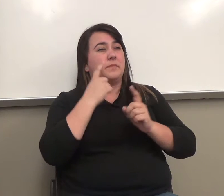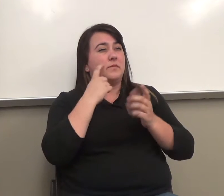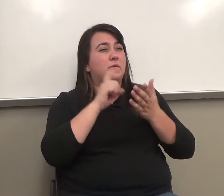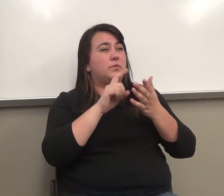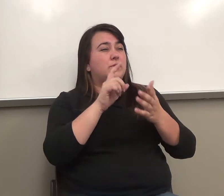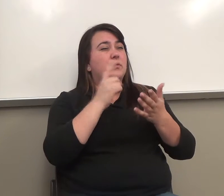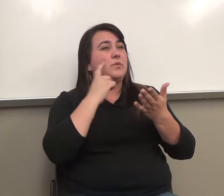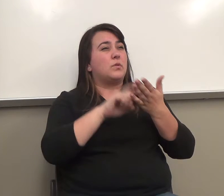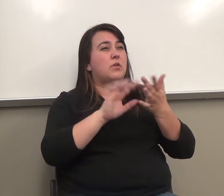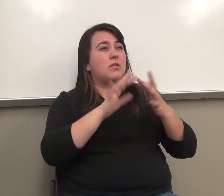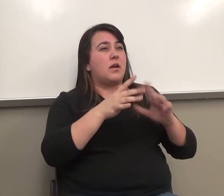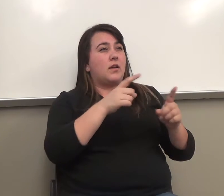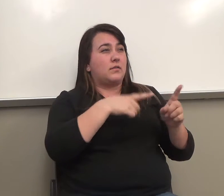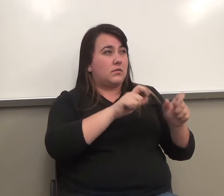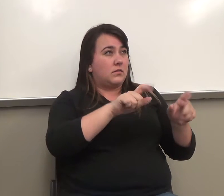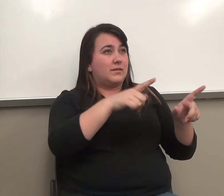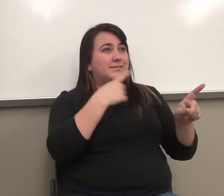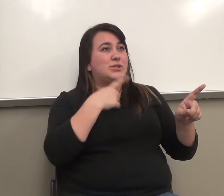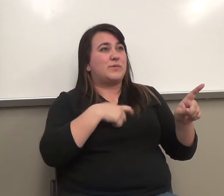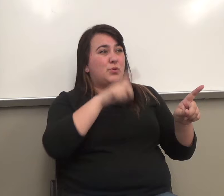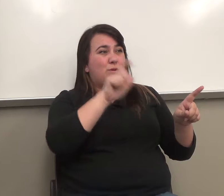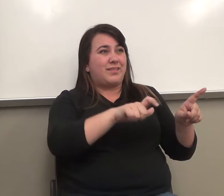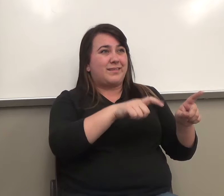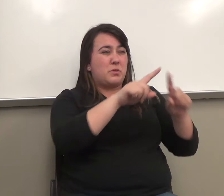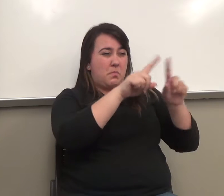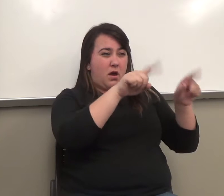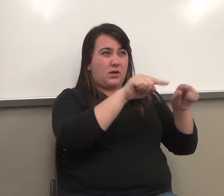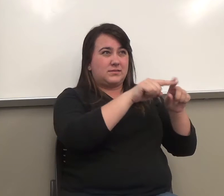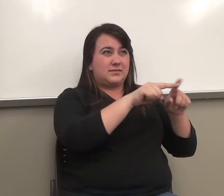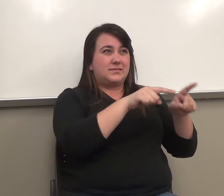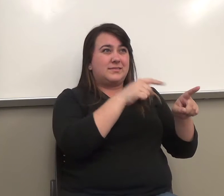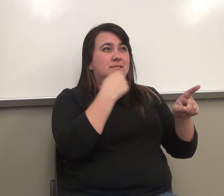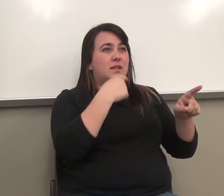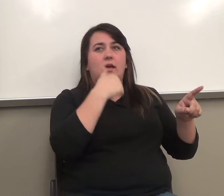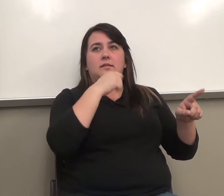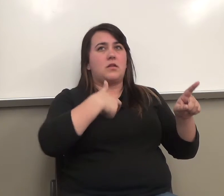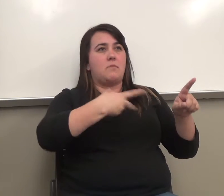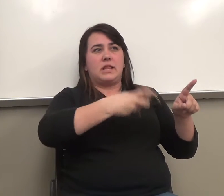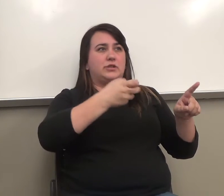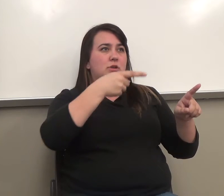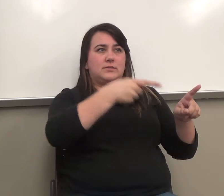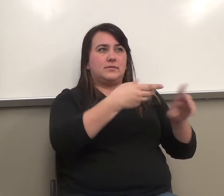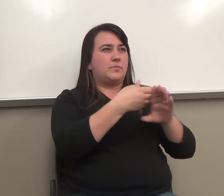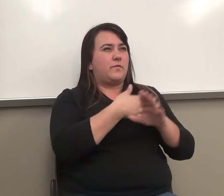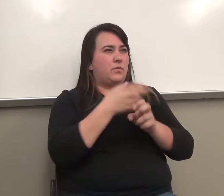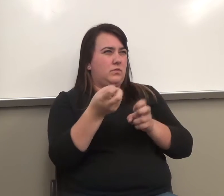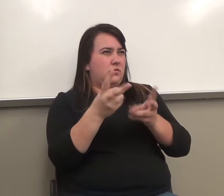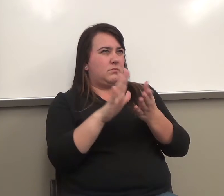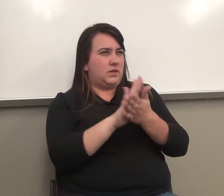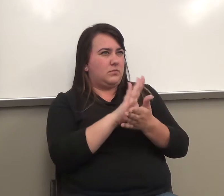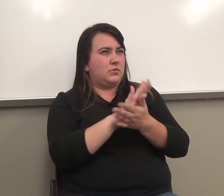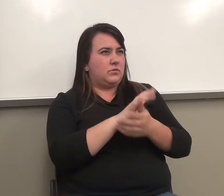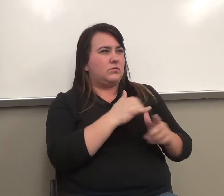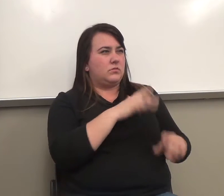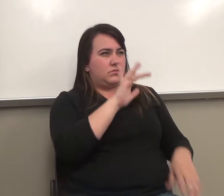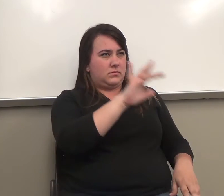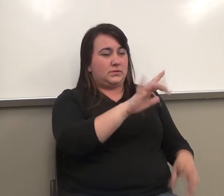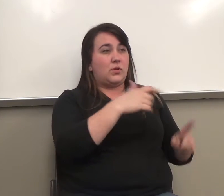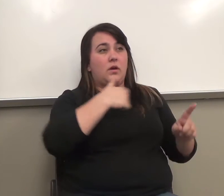thing online, it asks you have to click that little box that says, I did not plagiarize this before you turn your paper in. So I am putting this